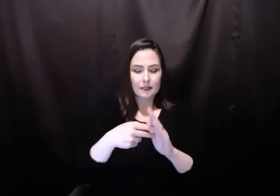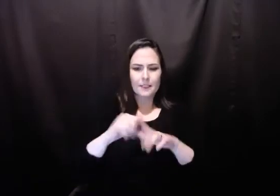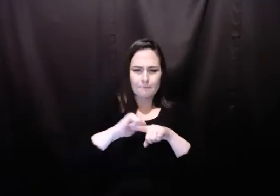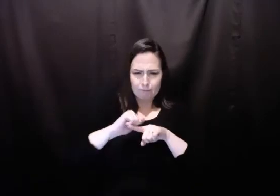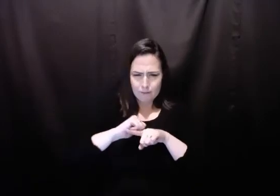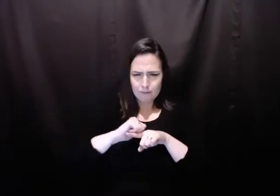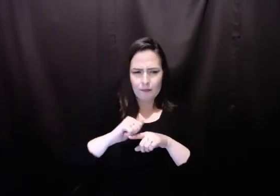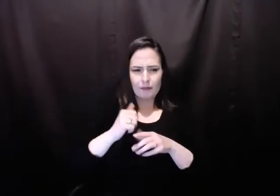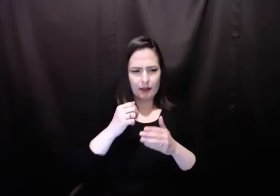of water.